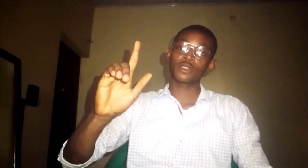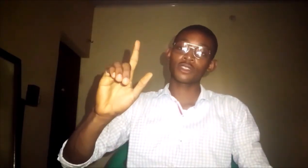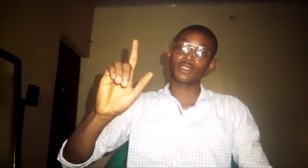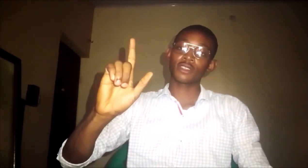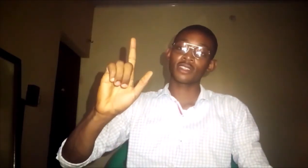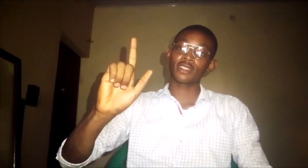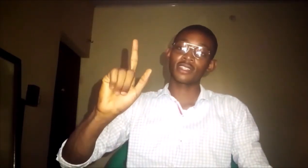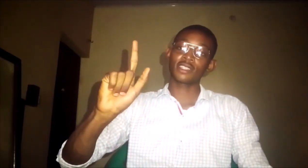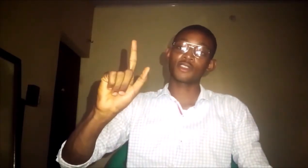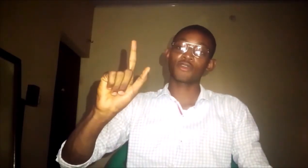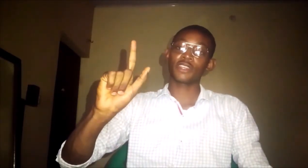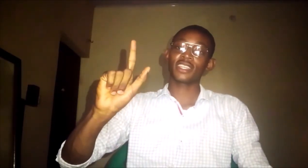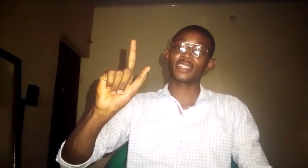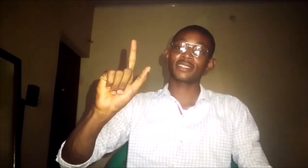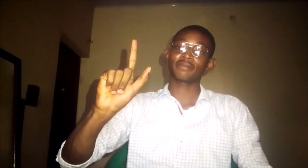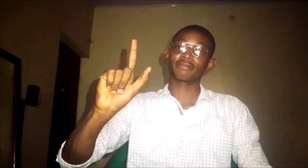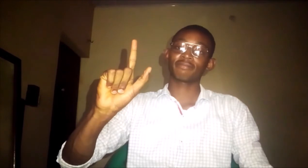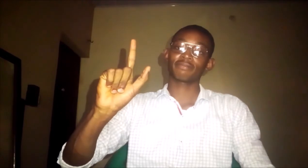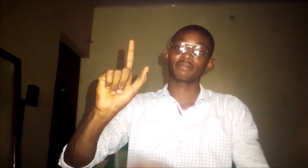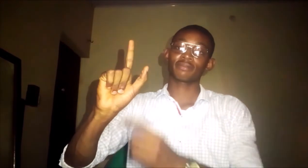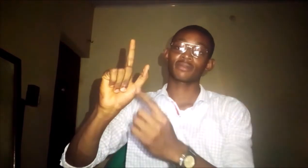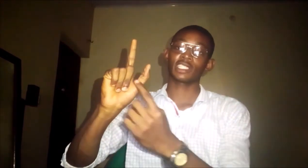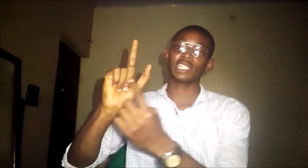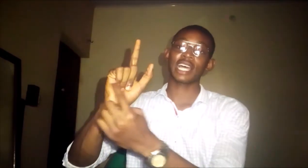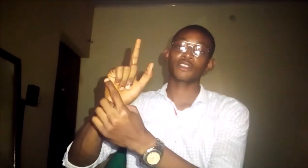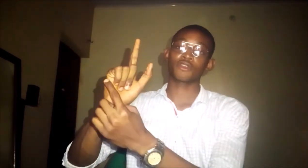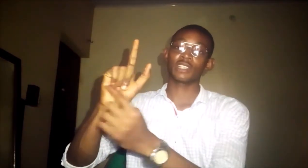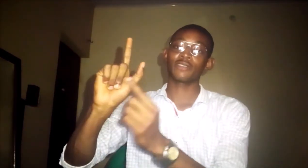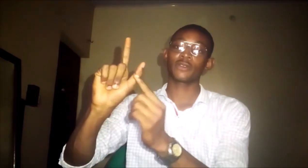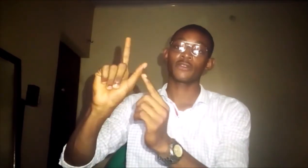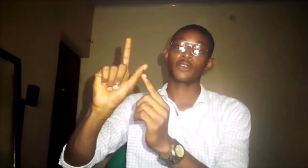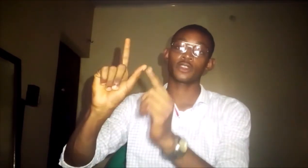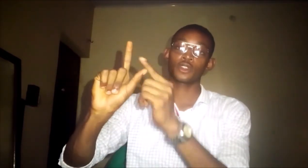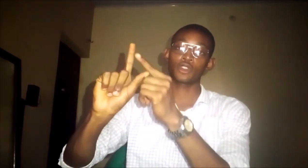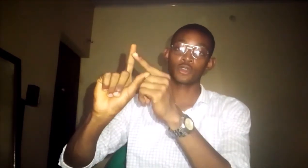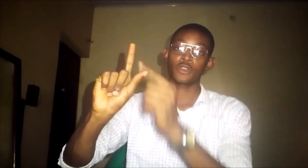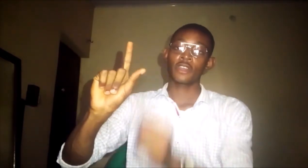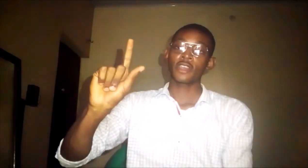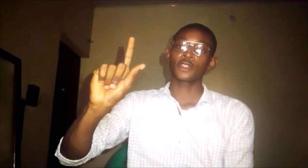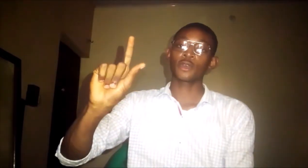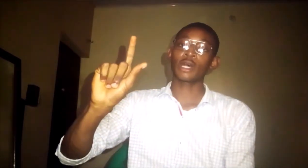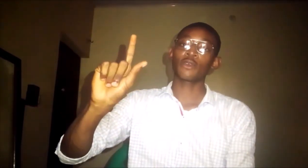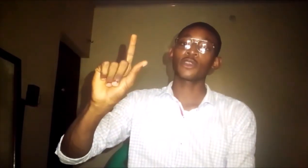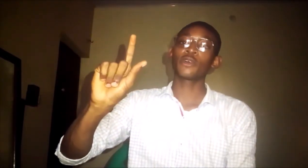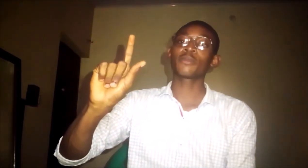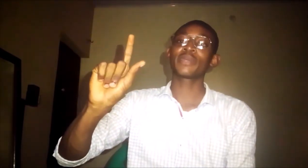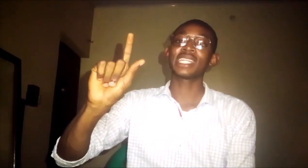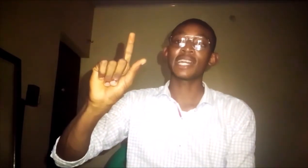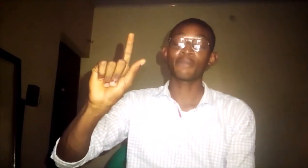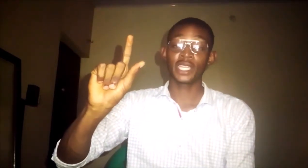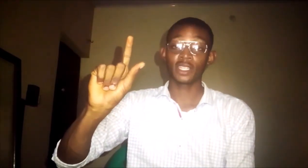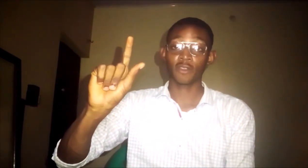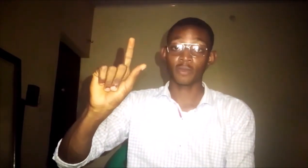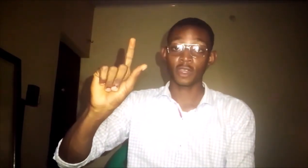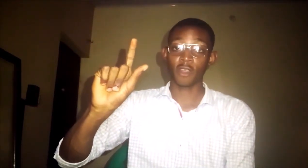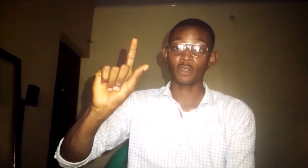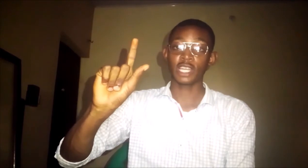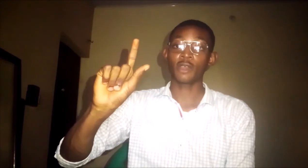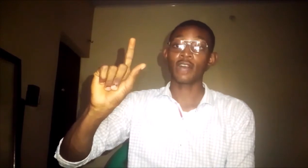close this tree. The last tree, leave the first two. So now you want to pick that pin from the ground and you have